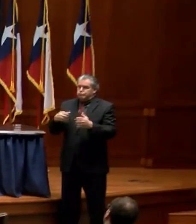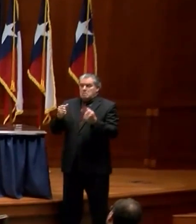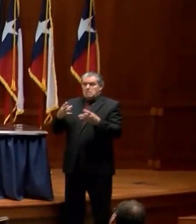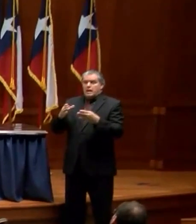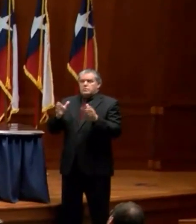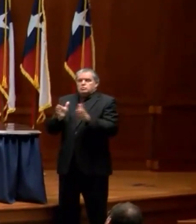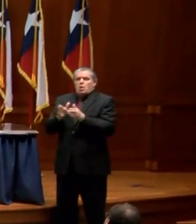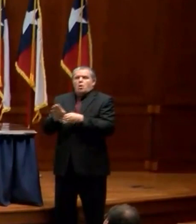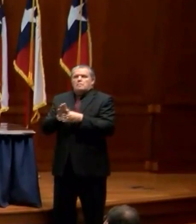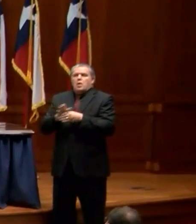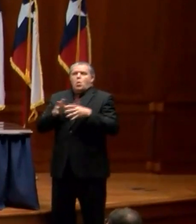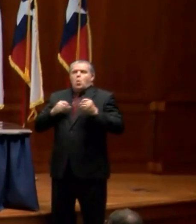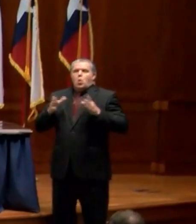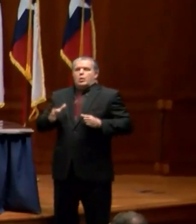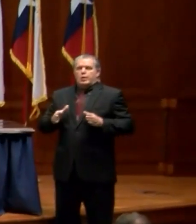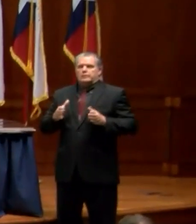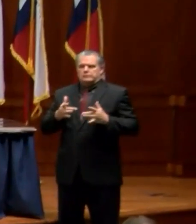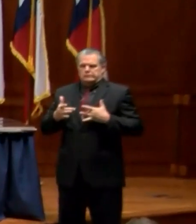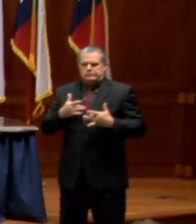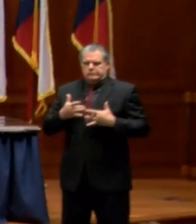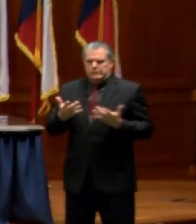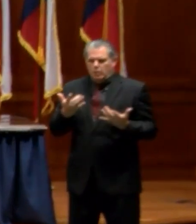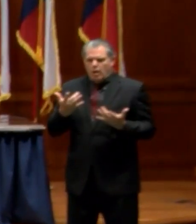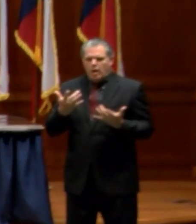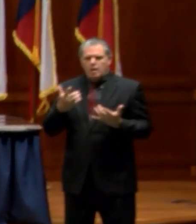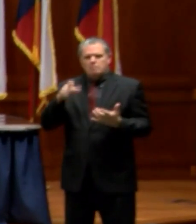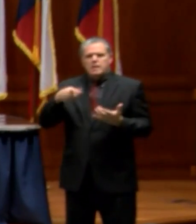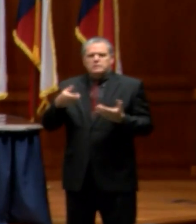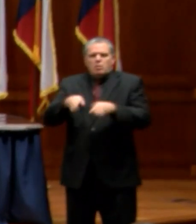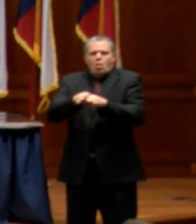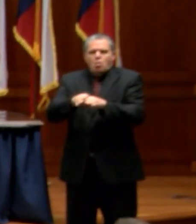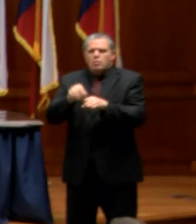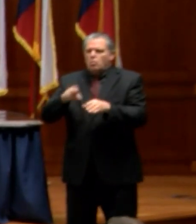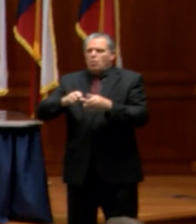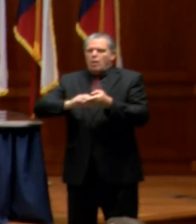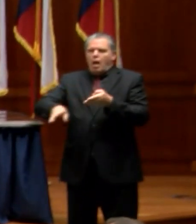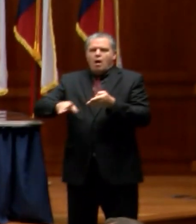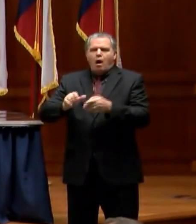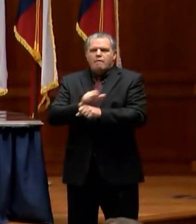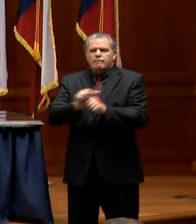their concerns about having to close up shop or lay off employees. At the